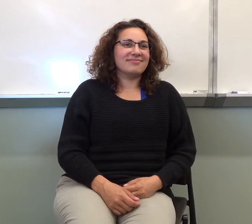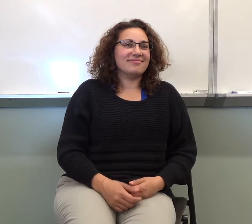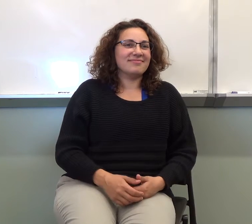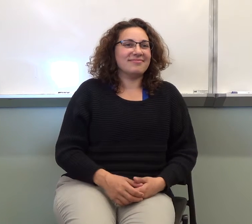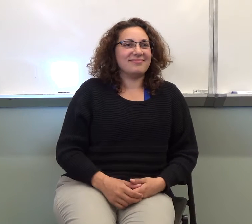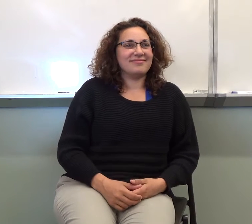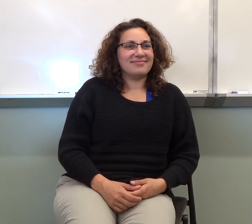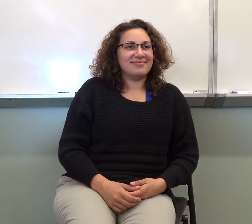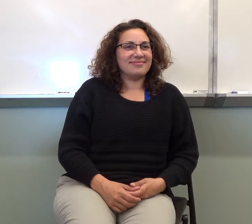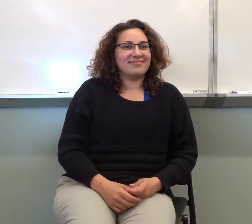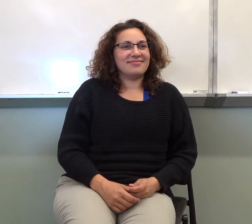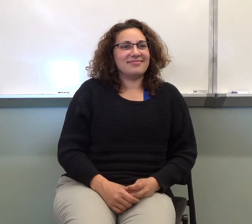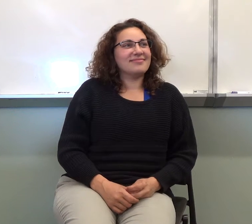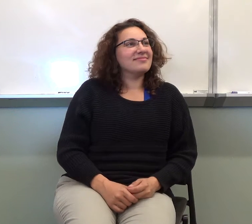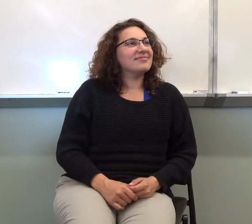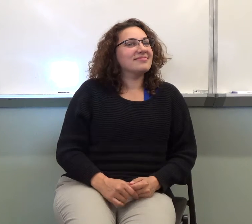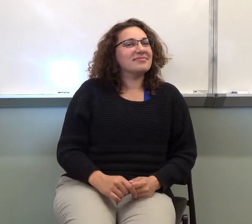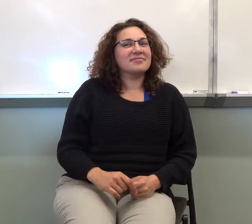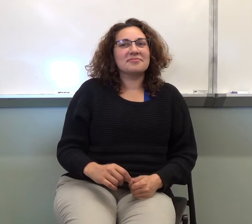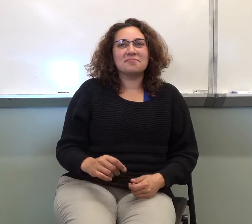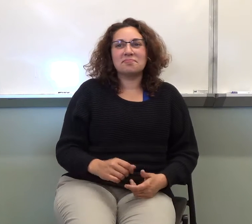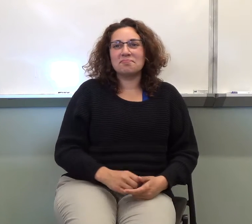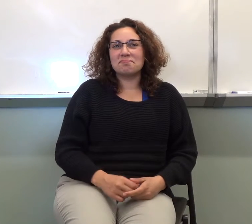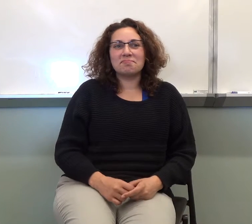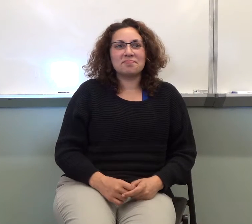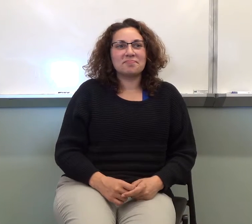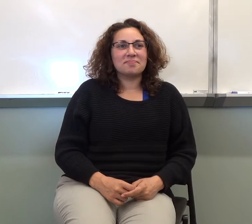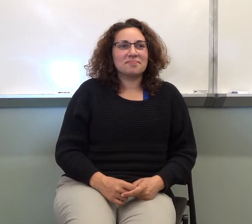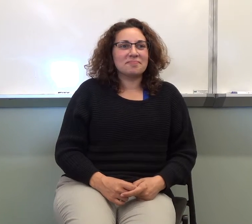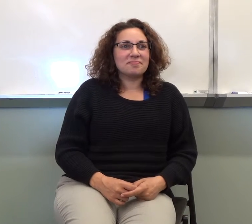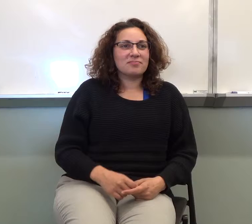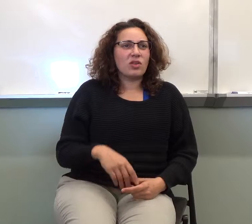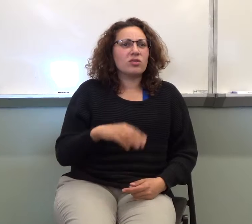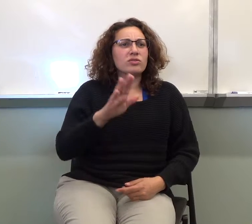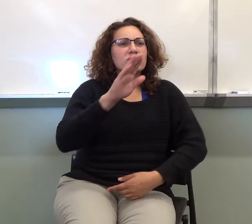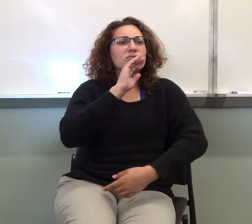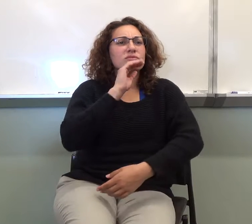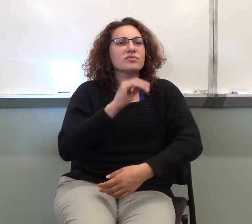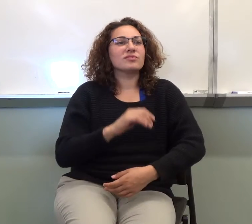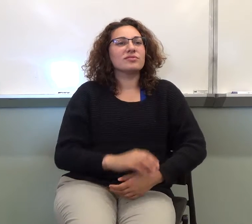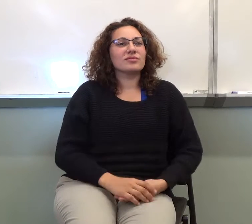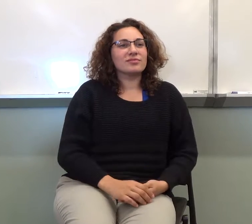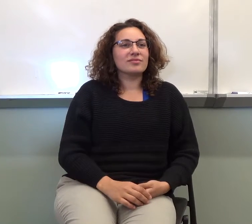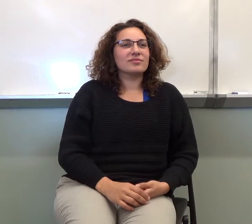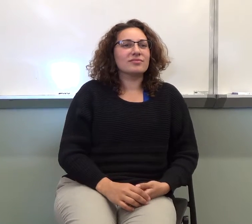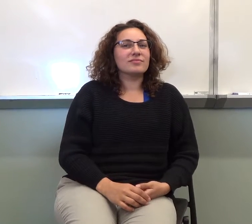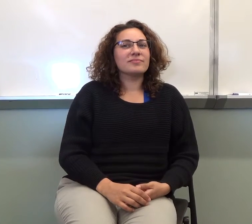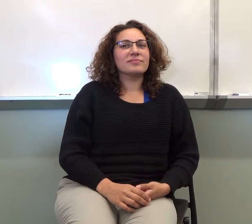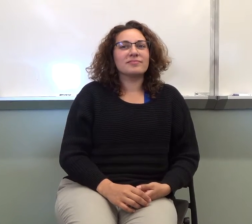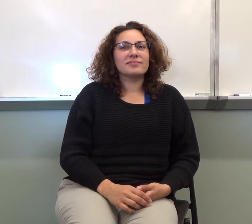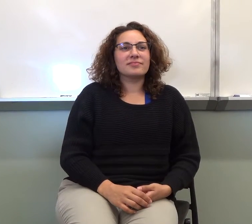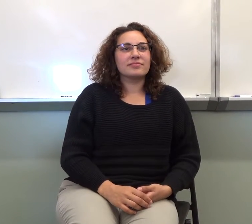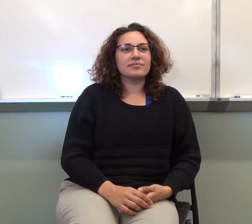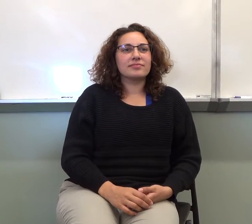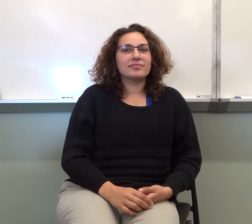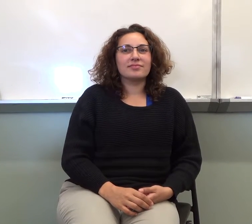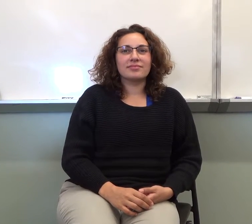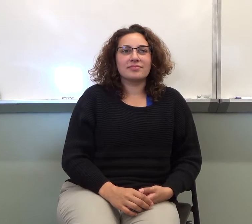Yeah, it's as much of a shock to me as it is to you. But what day is our final? I'm not sure, I'm gonna have to look. Last time I looked, it was June